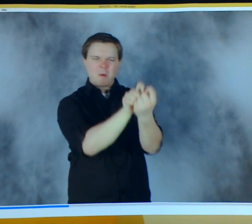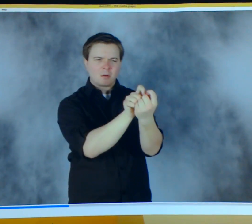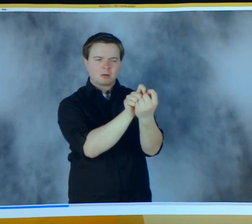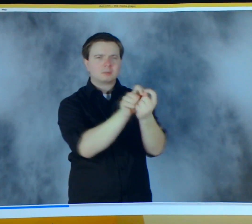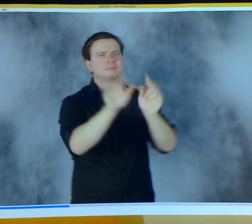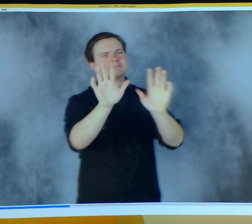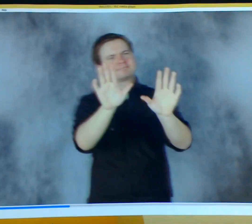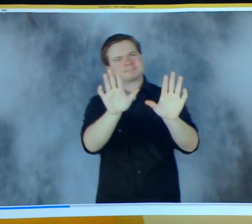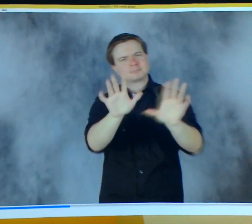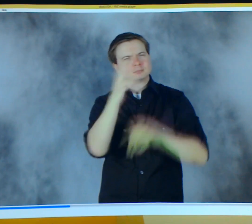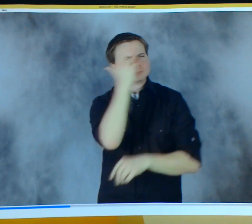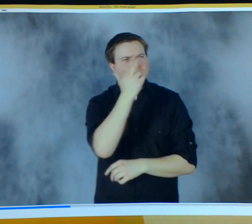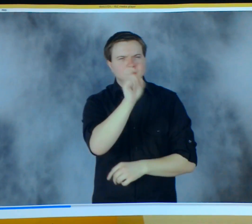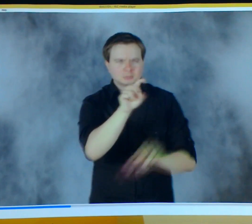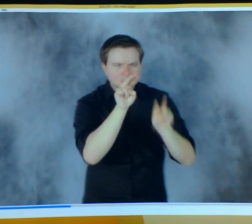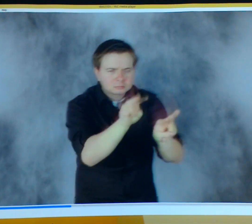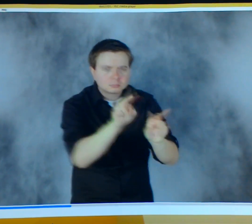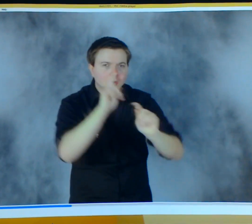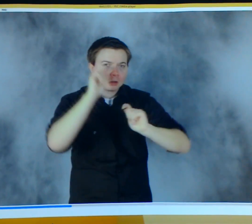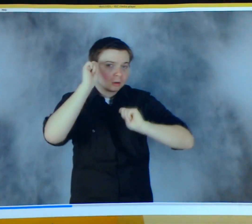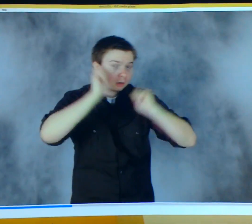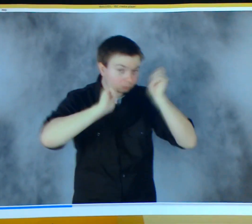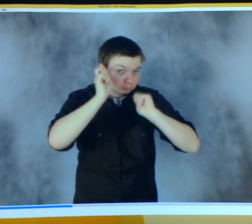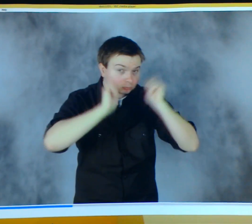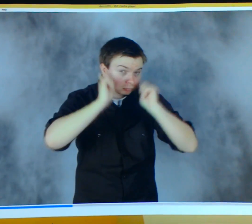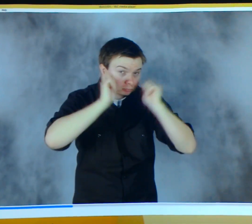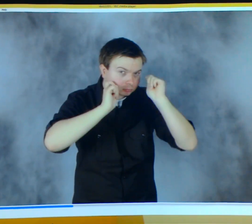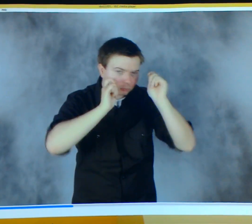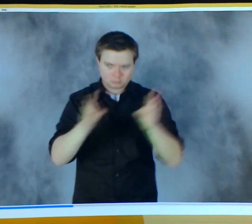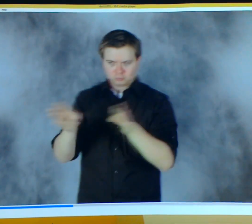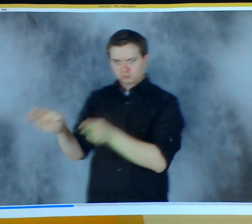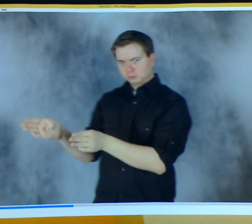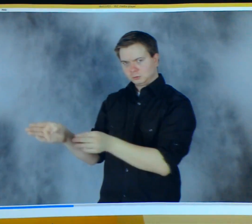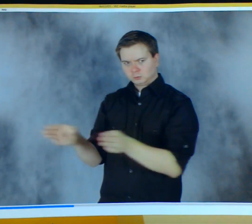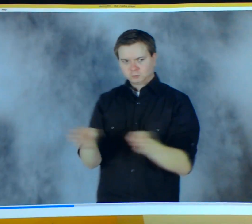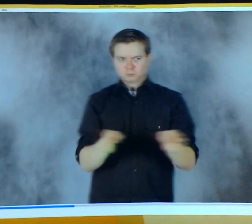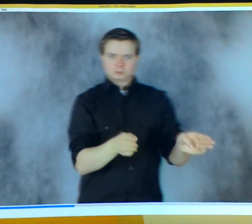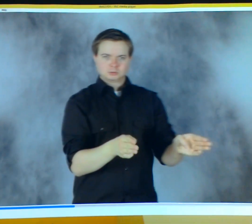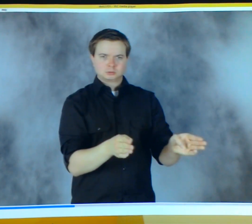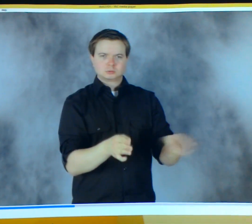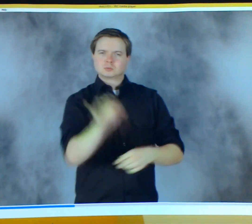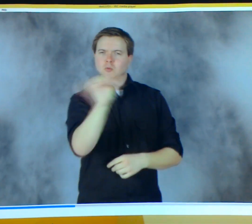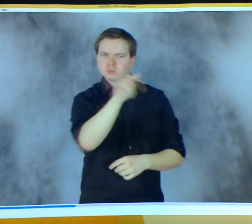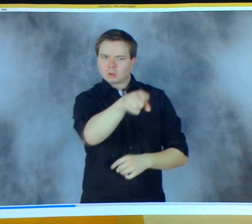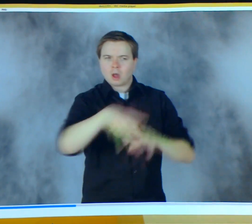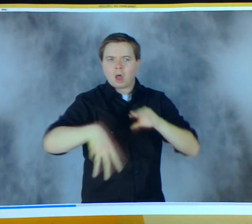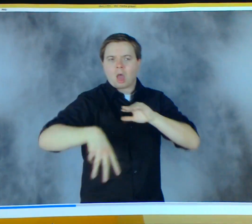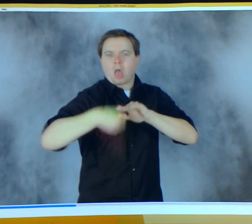Some of the examples might look very similar, but make sure you look very closely at the facial expressions and how the signer moves.